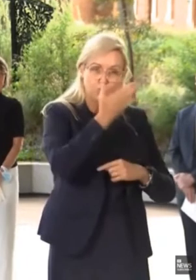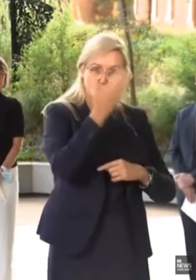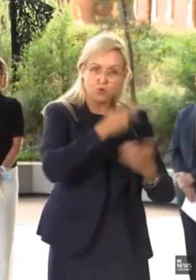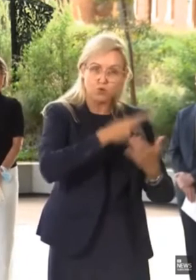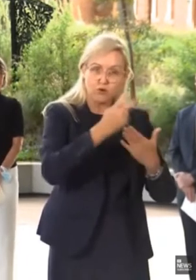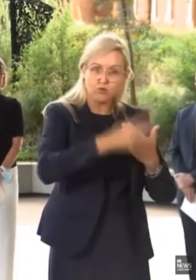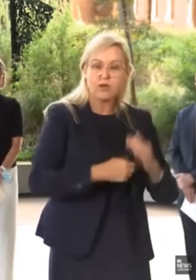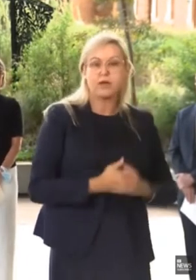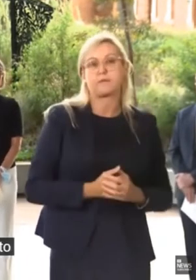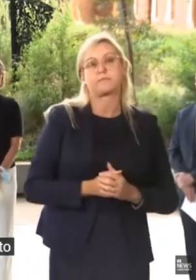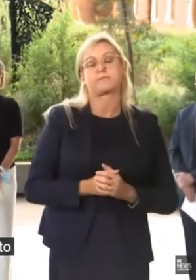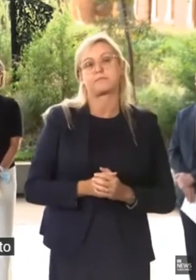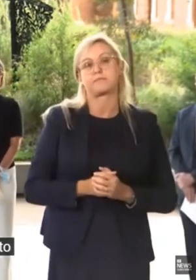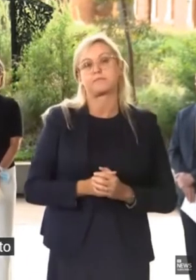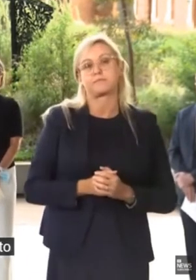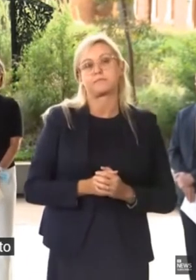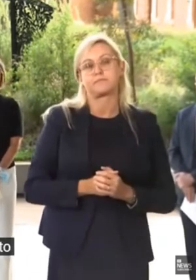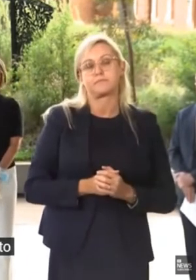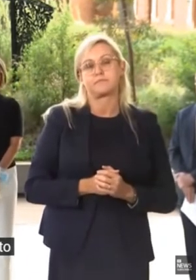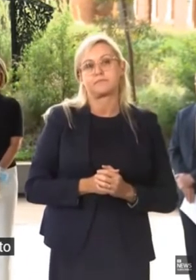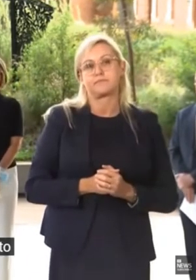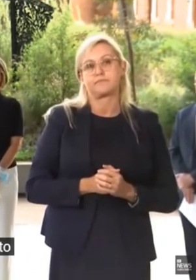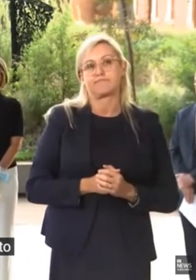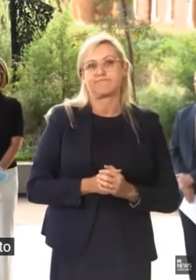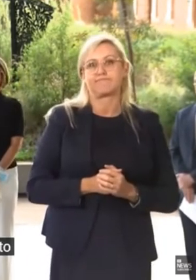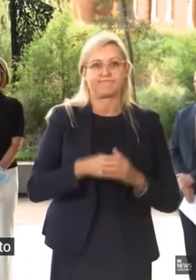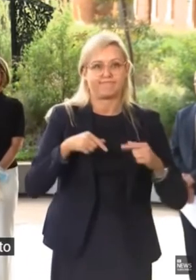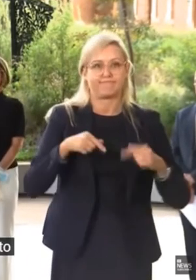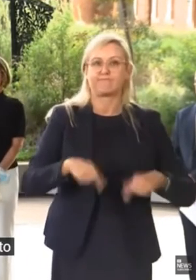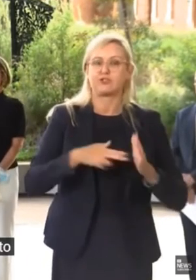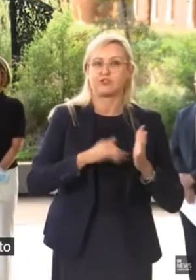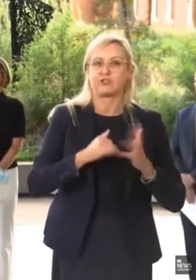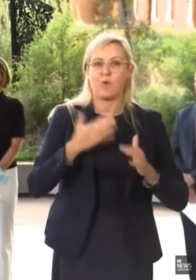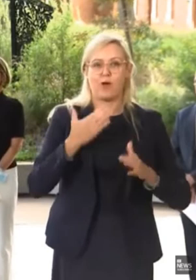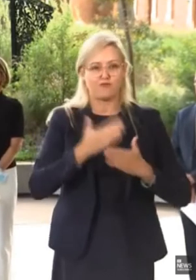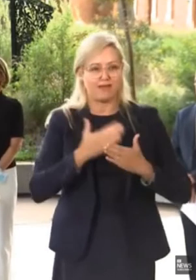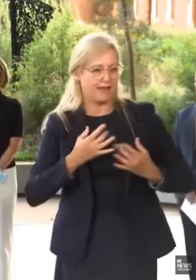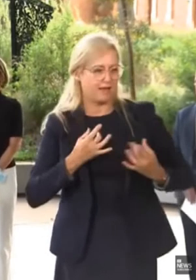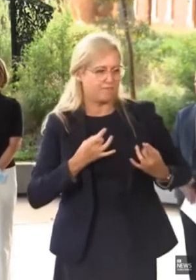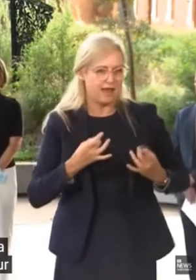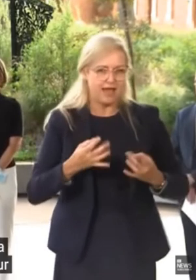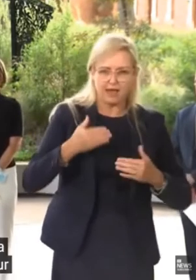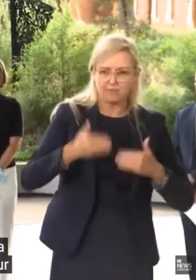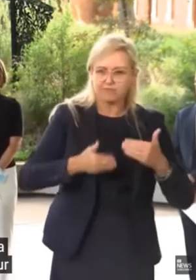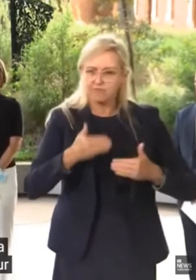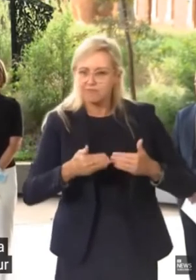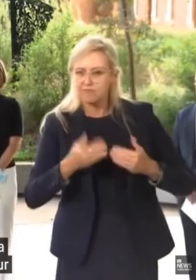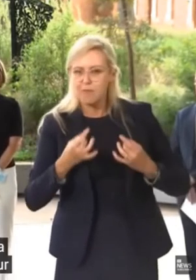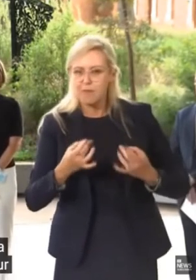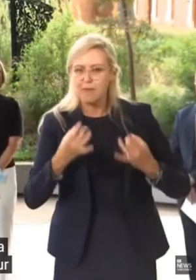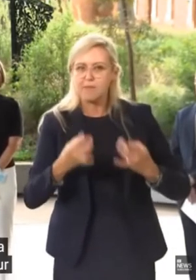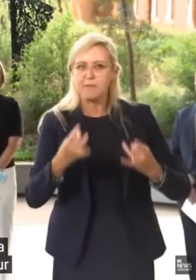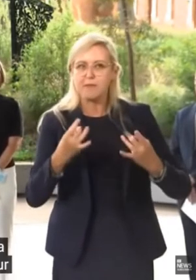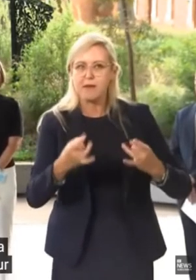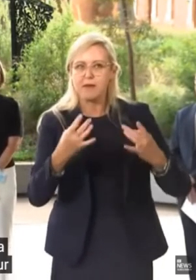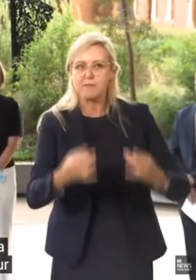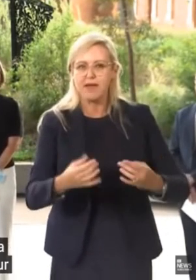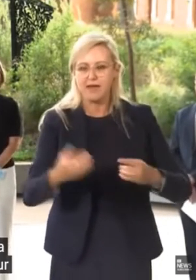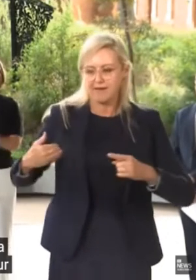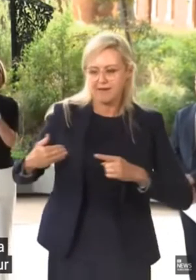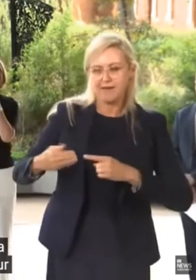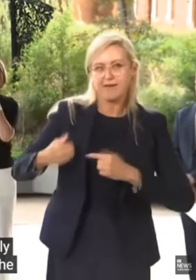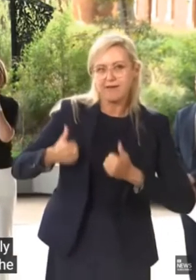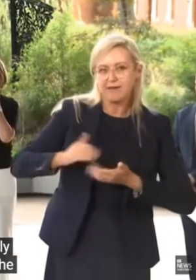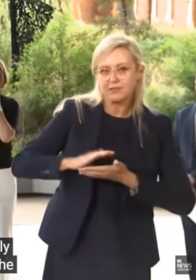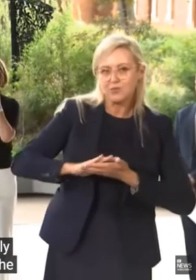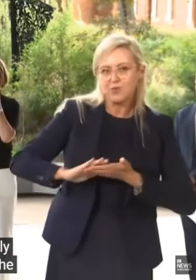said has been a military operation here in our state and is going incredibly well. And I want to thank once